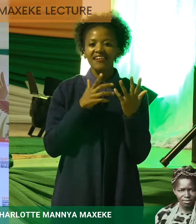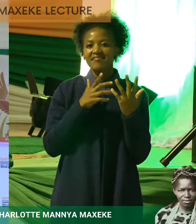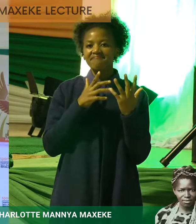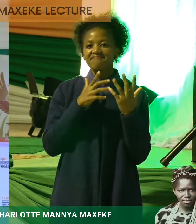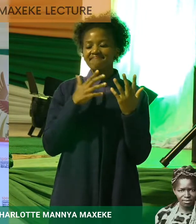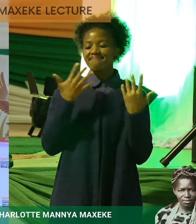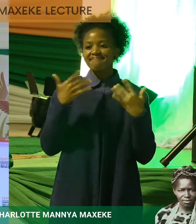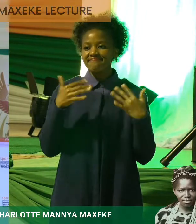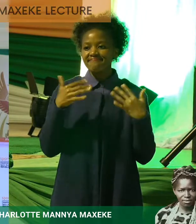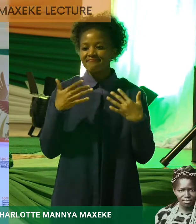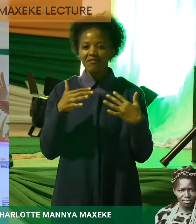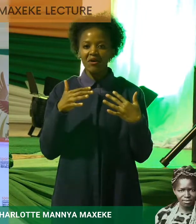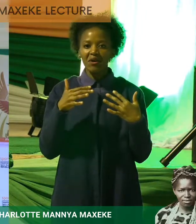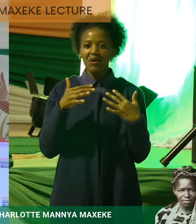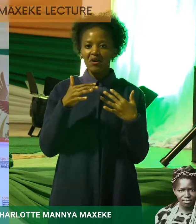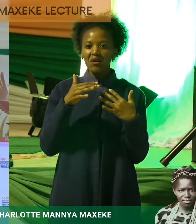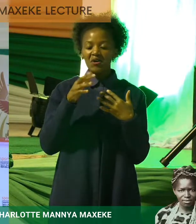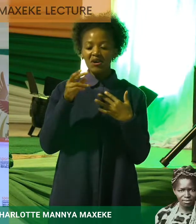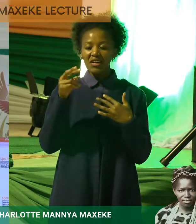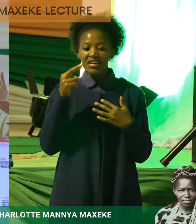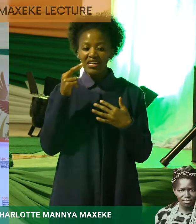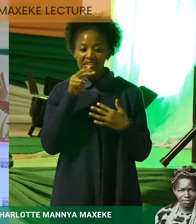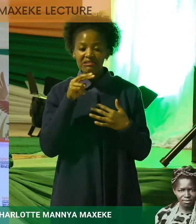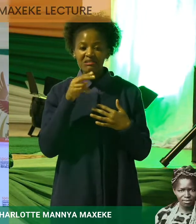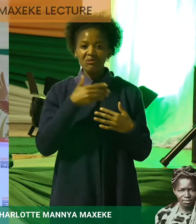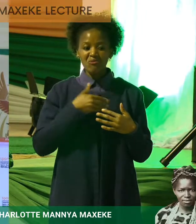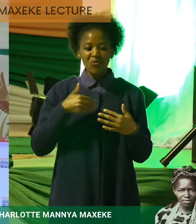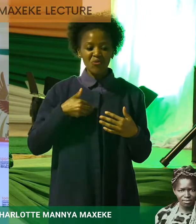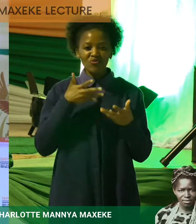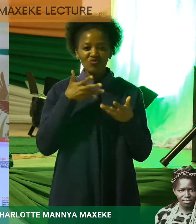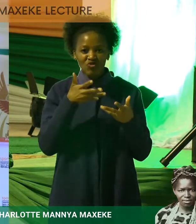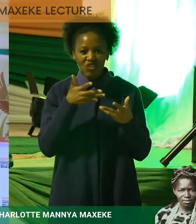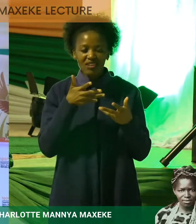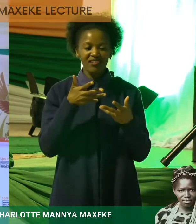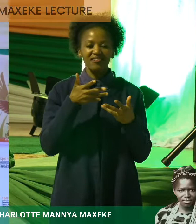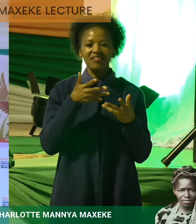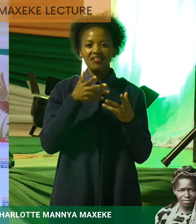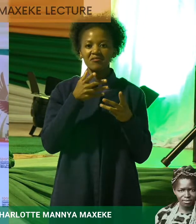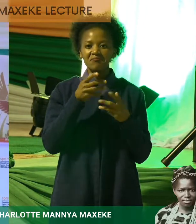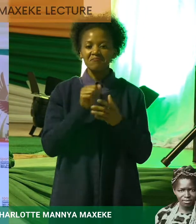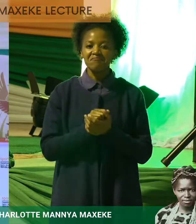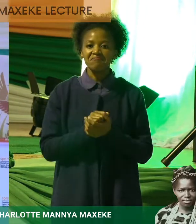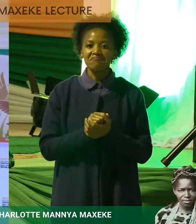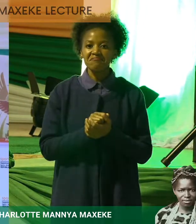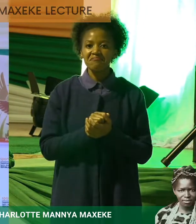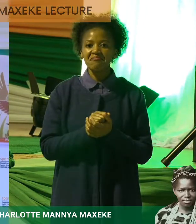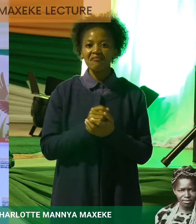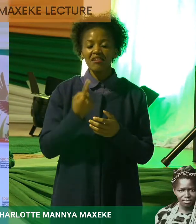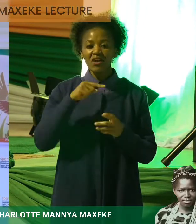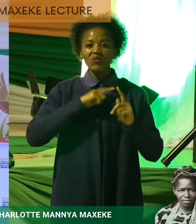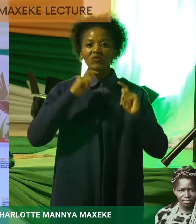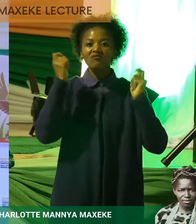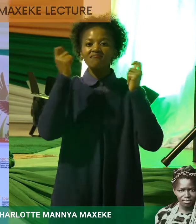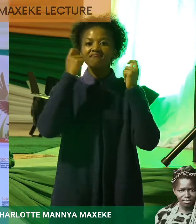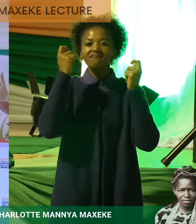really recognized a woman in such a manner this year. So as we celebrate Africa Month,